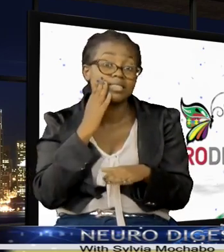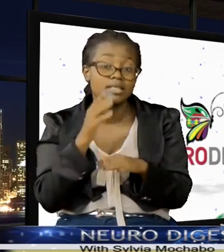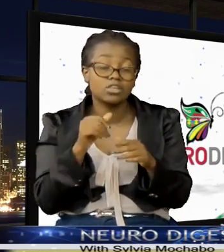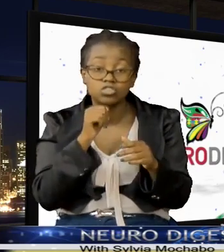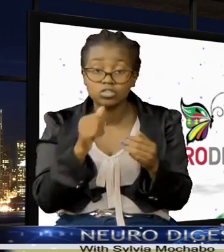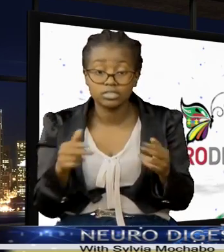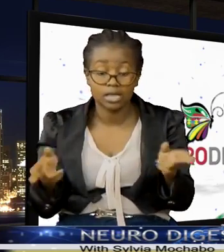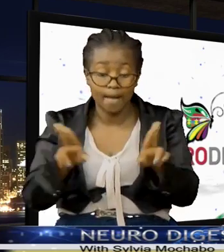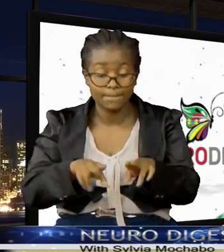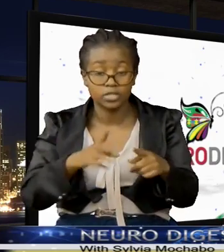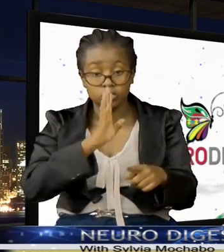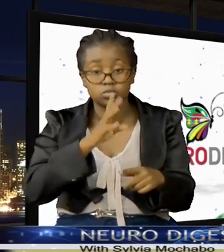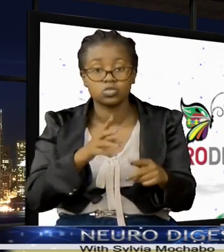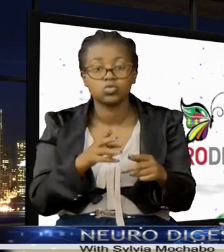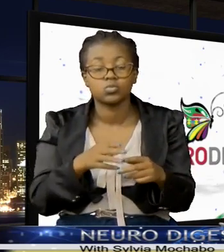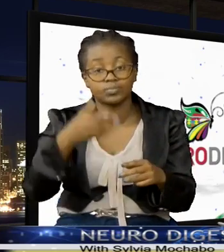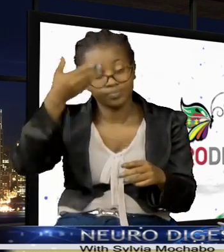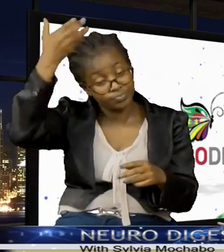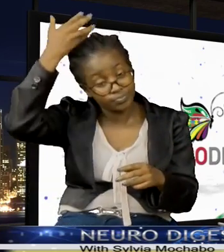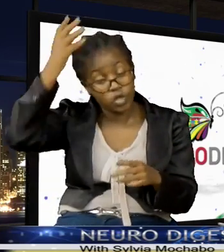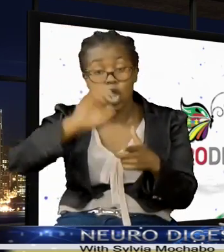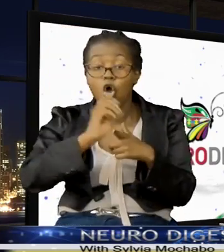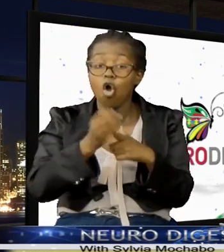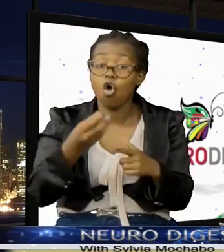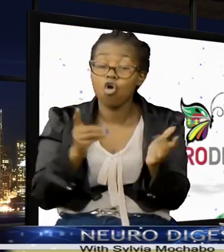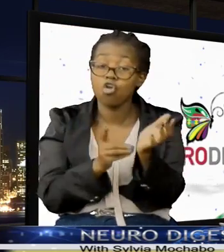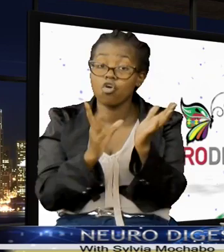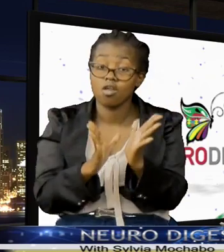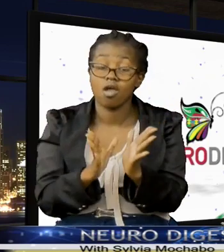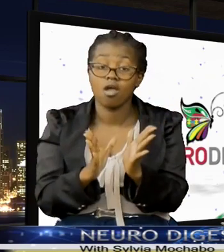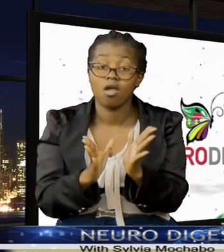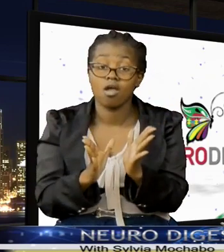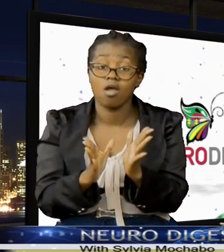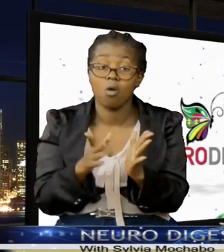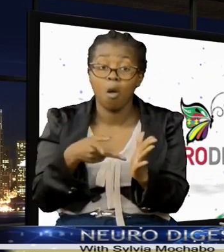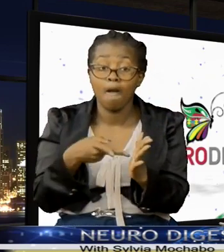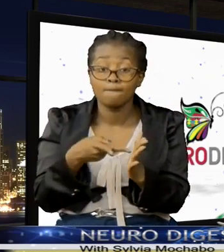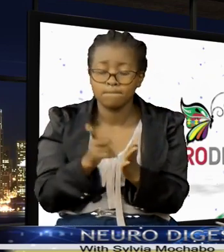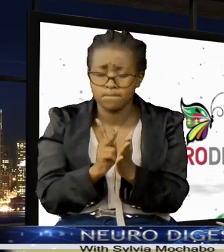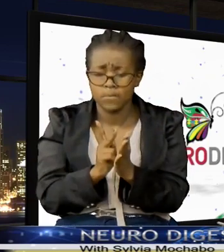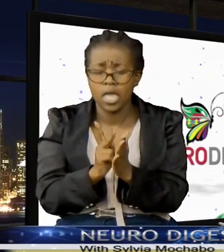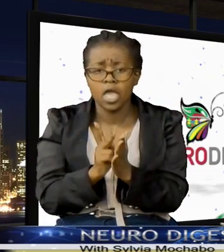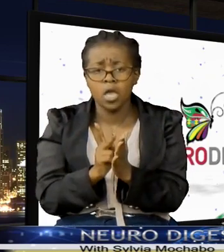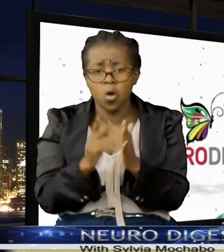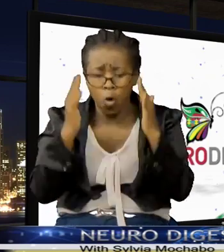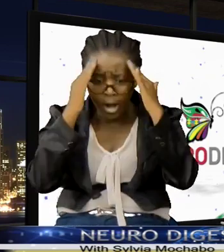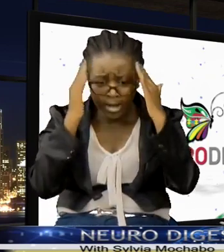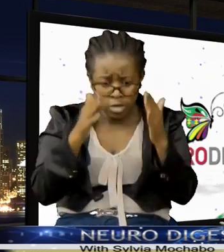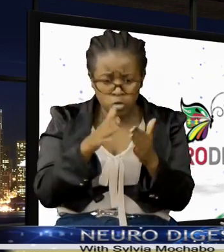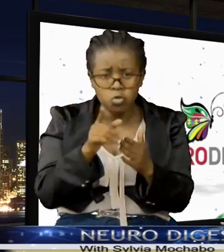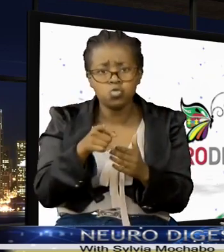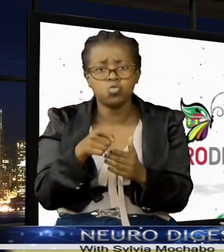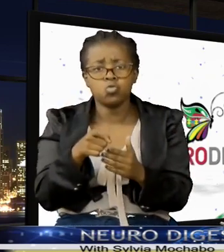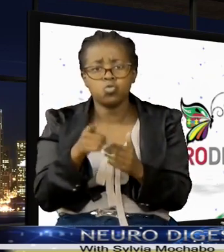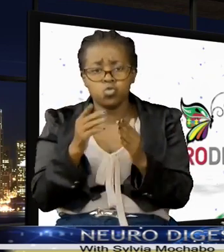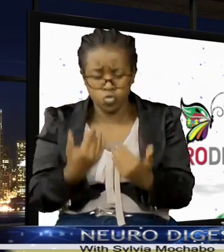doesn't happen, talk to your nurse or the doctor, or just pay a bit more attention to your child and